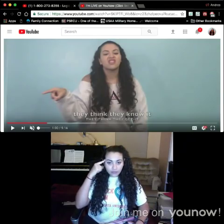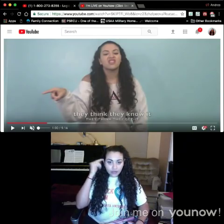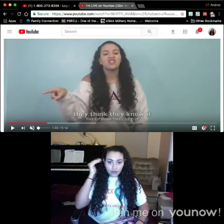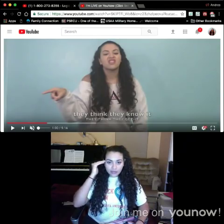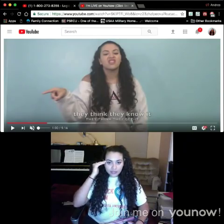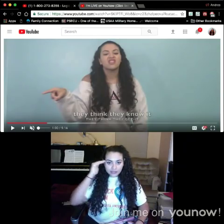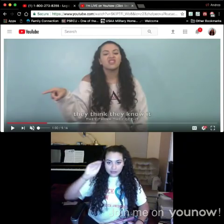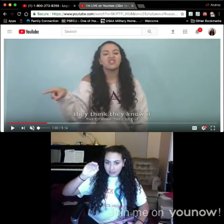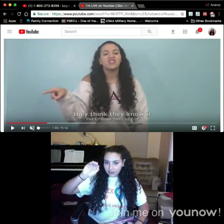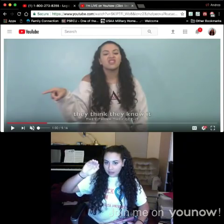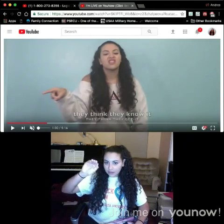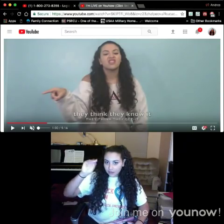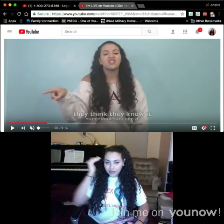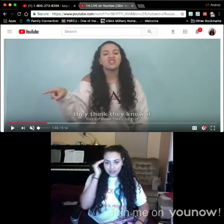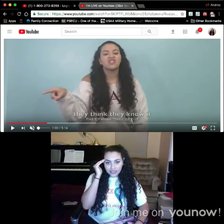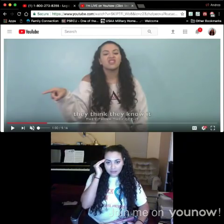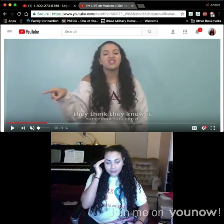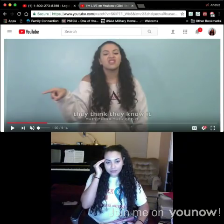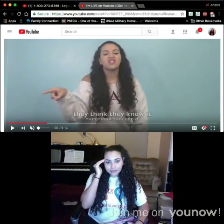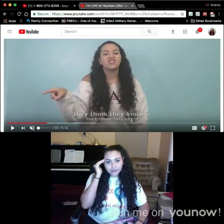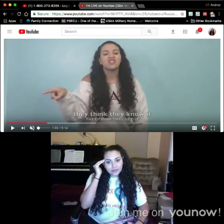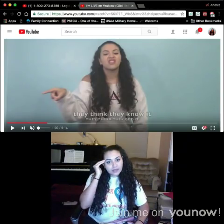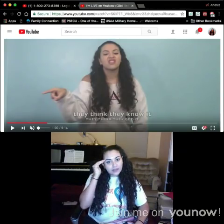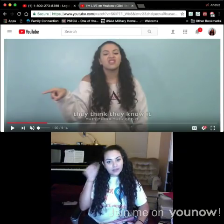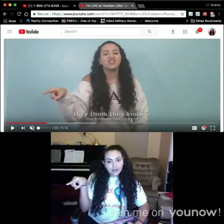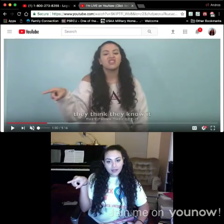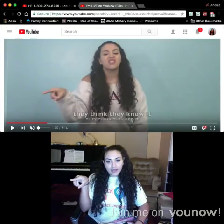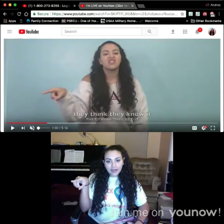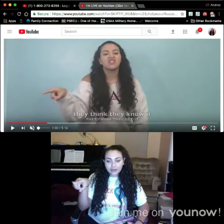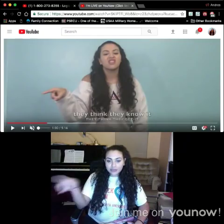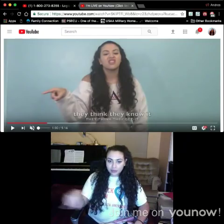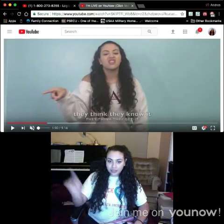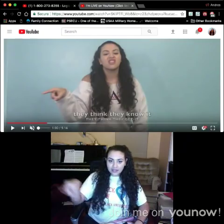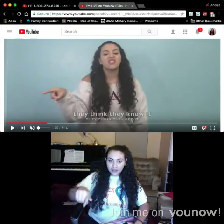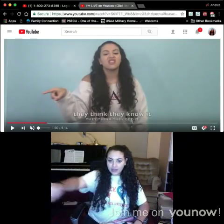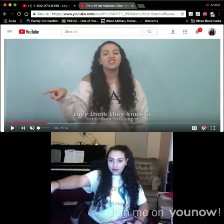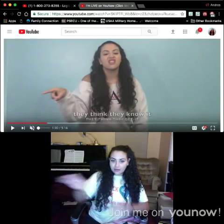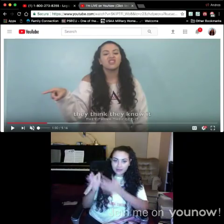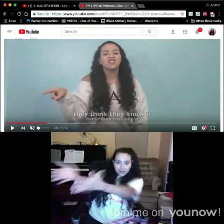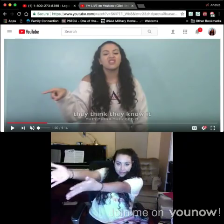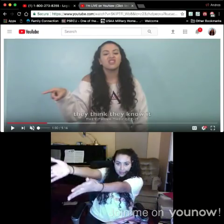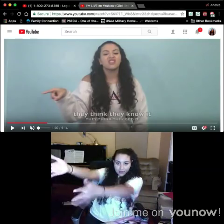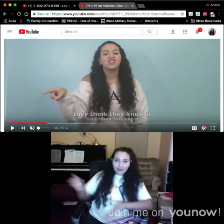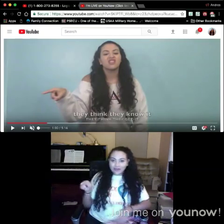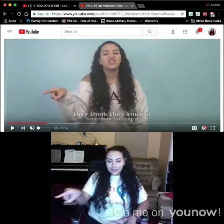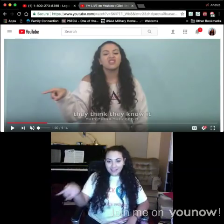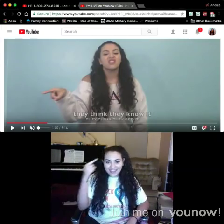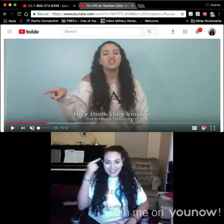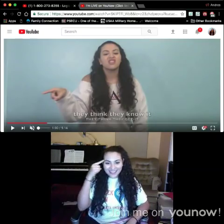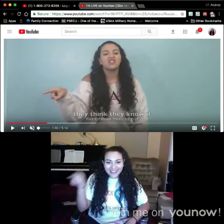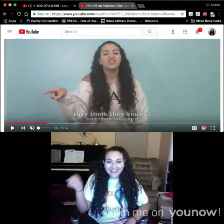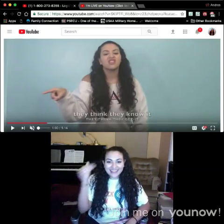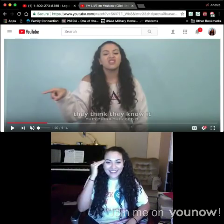For know, it's like a curved hand shape. They, I'm just pointing to them over there. They are there.